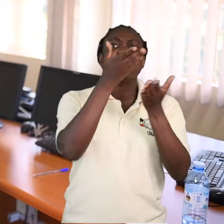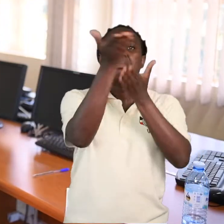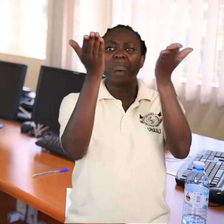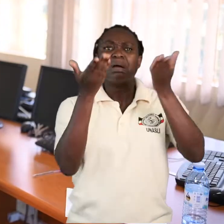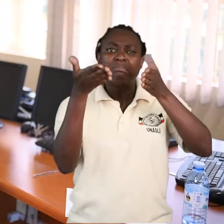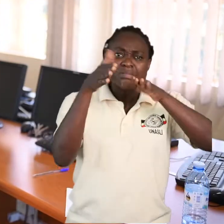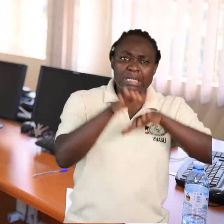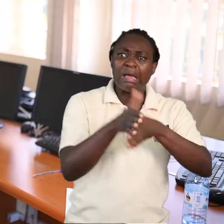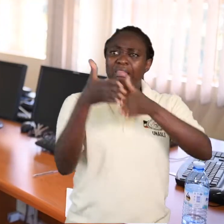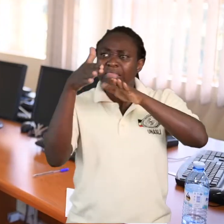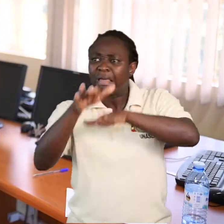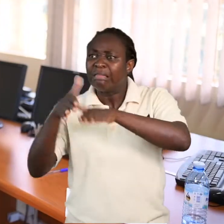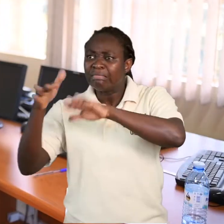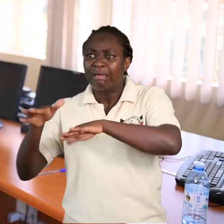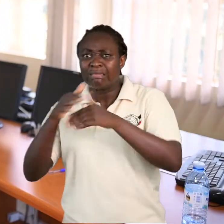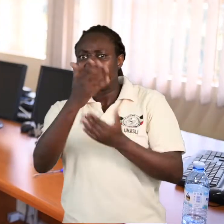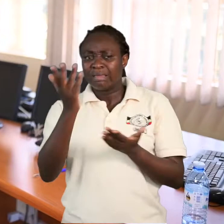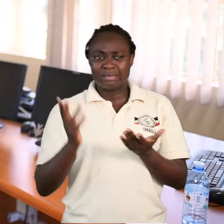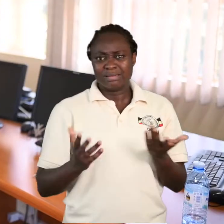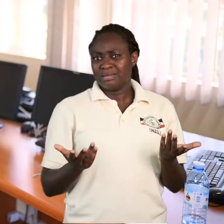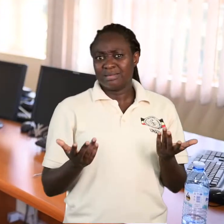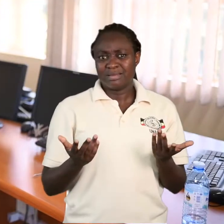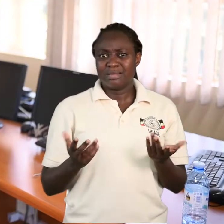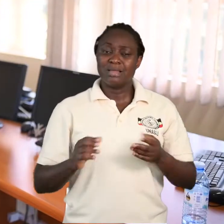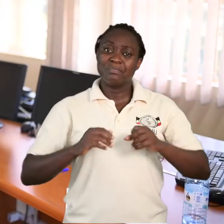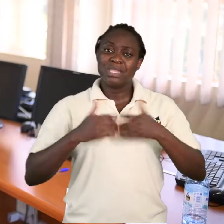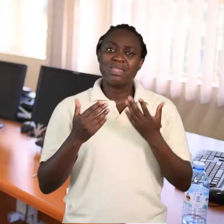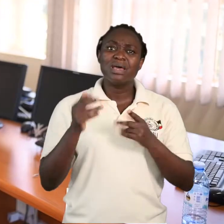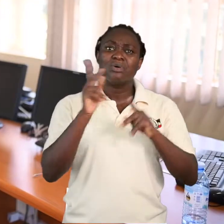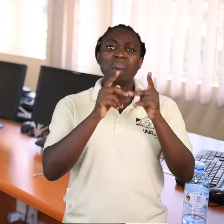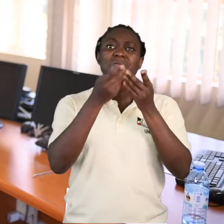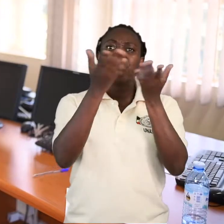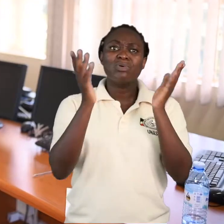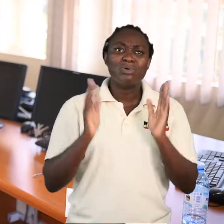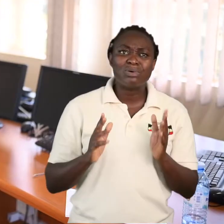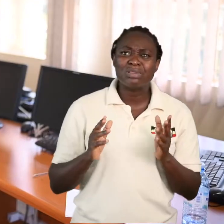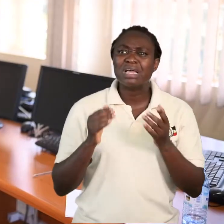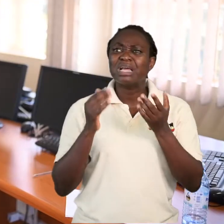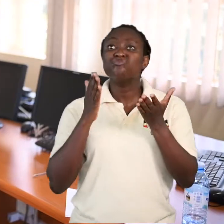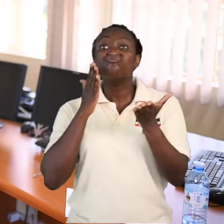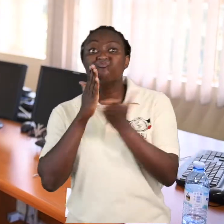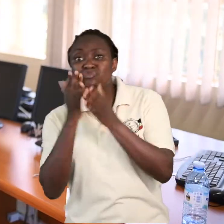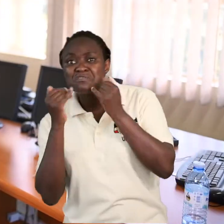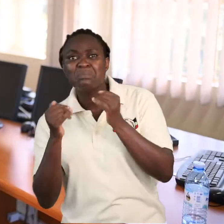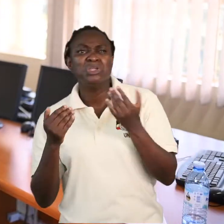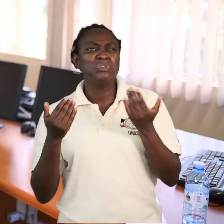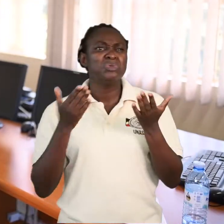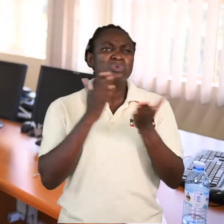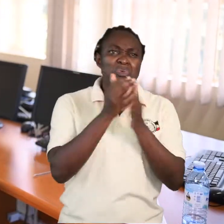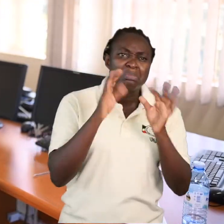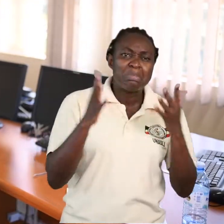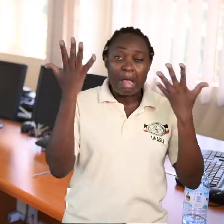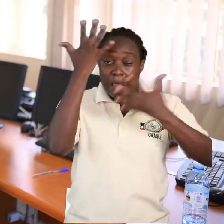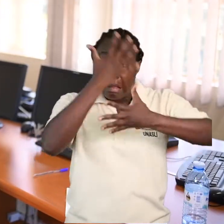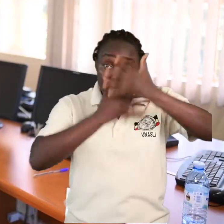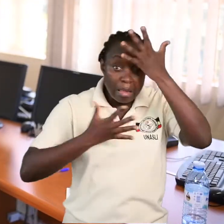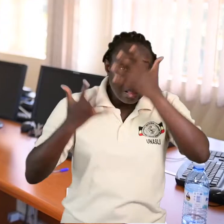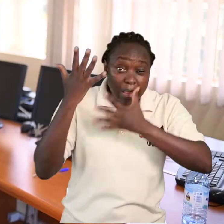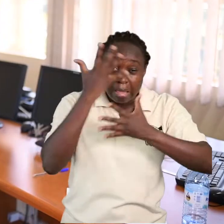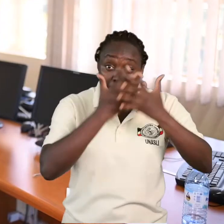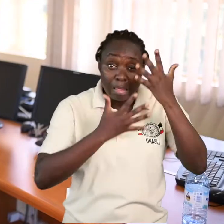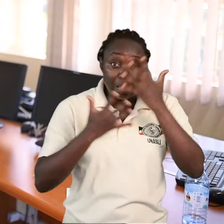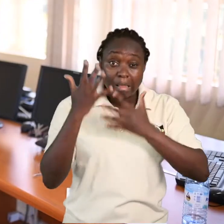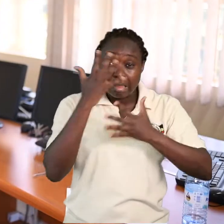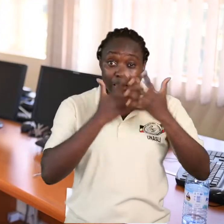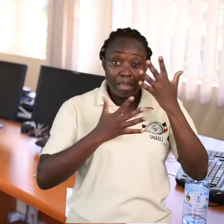population countrywide lives with a mixture of facts and myths. So basing on the information